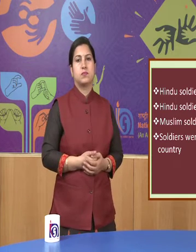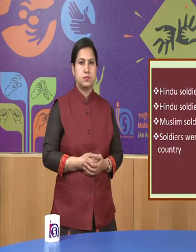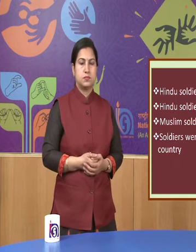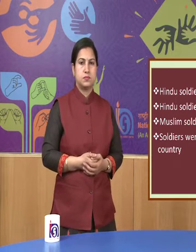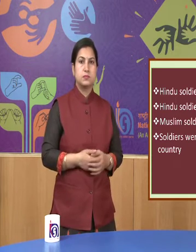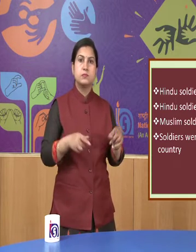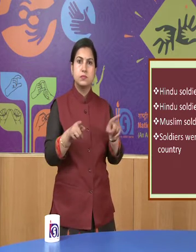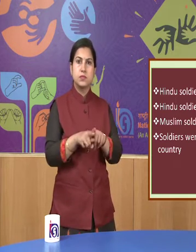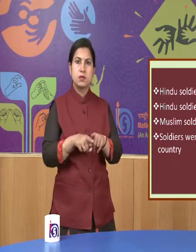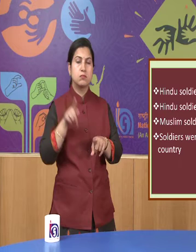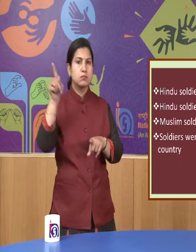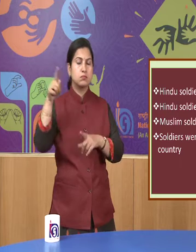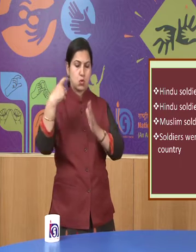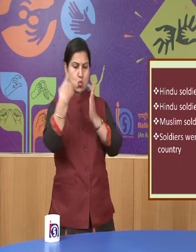It was also made compulsory for